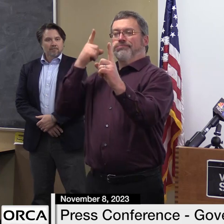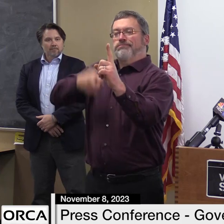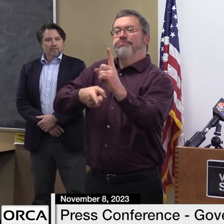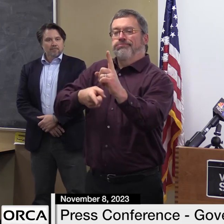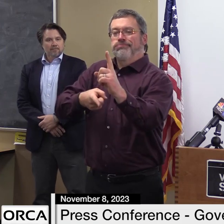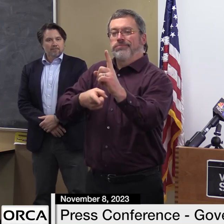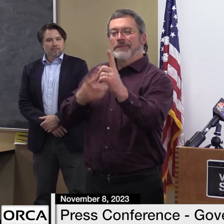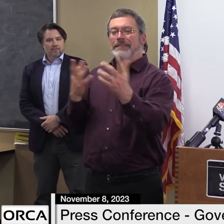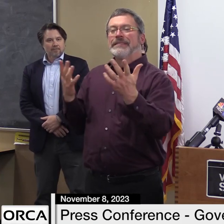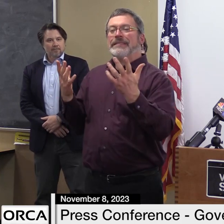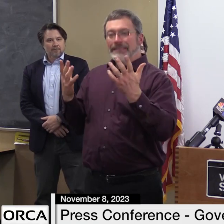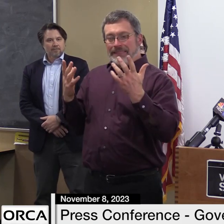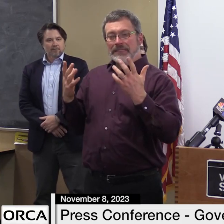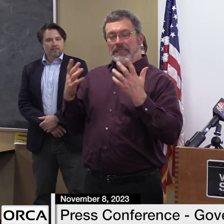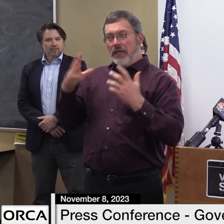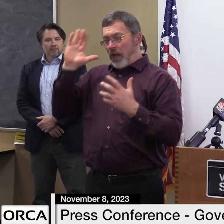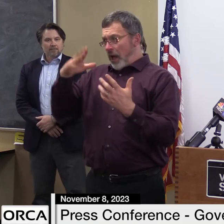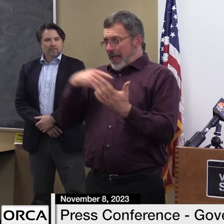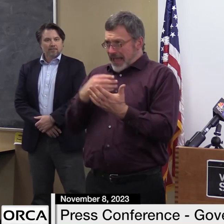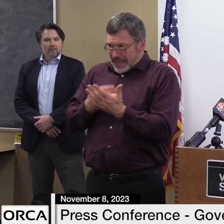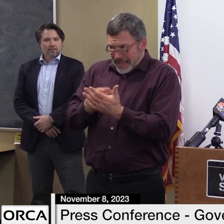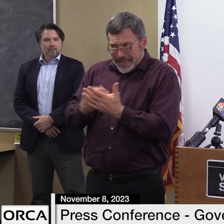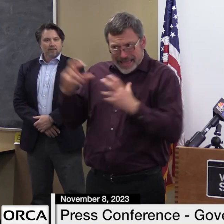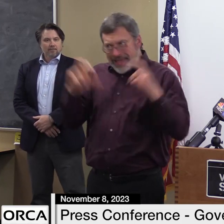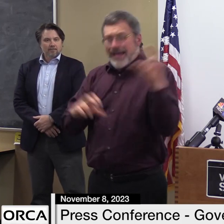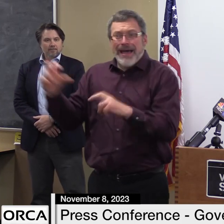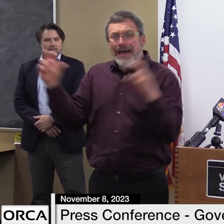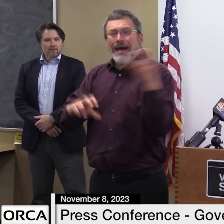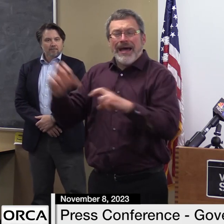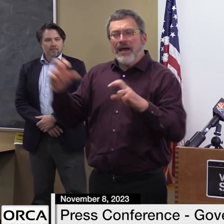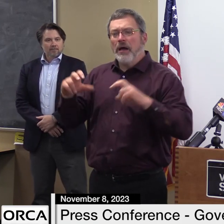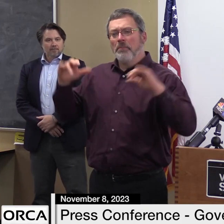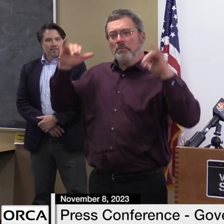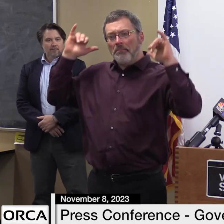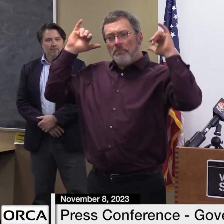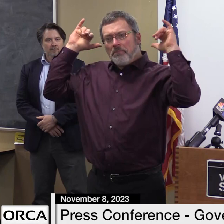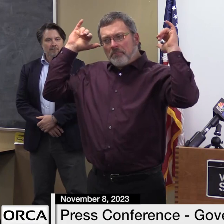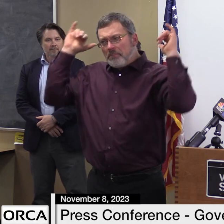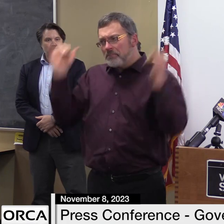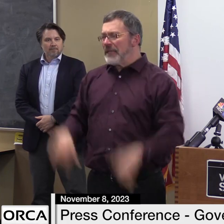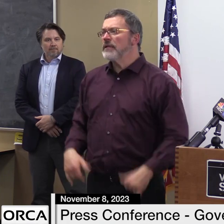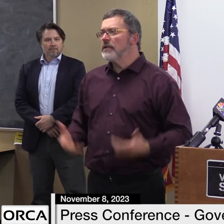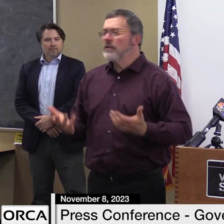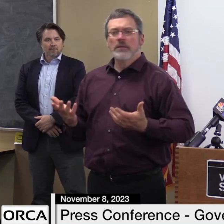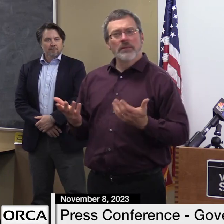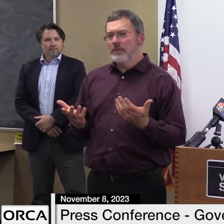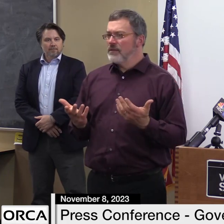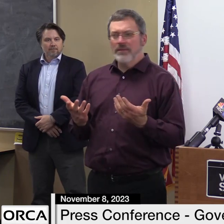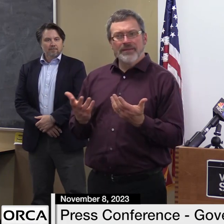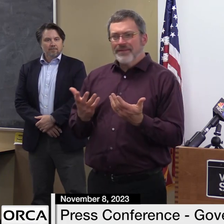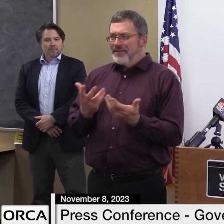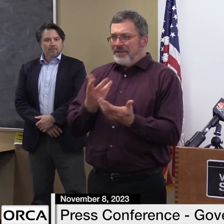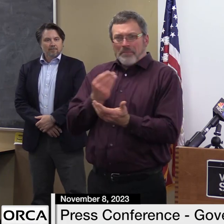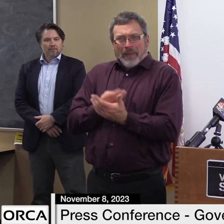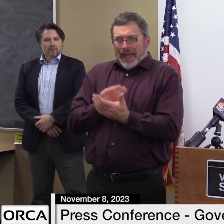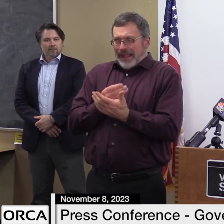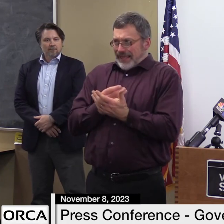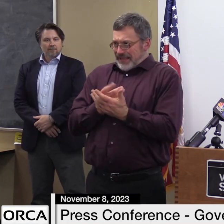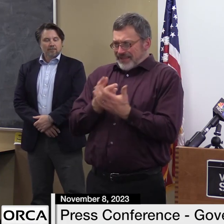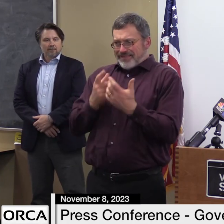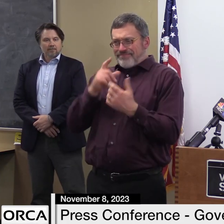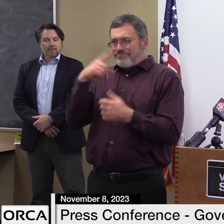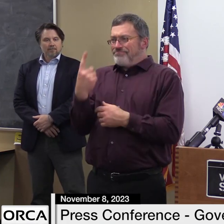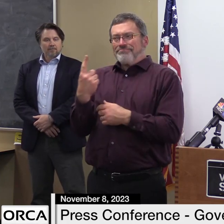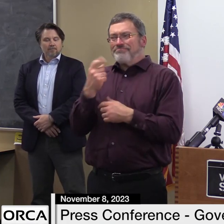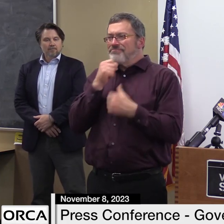tells us is this isn't just about money, so we must look at other solutions as well. I